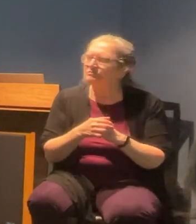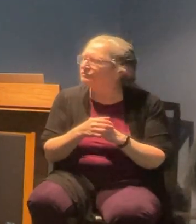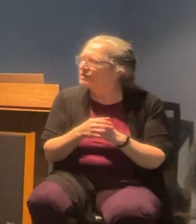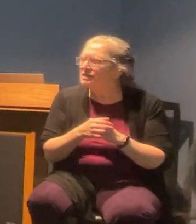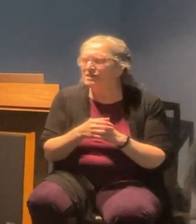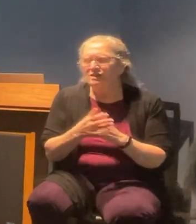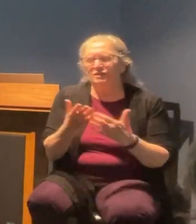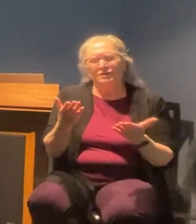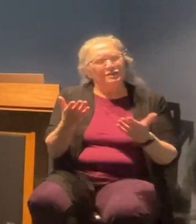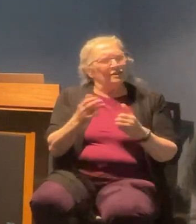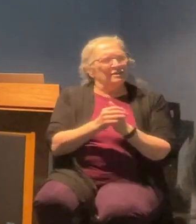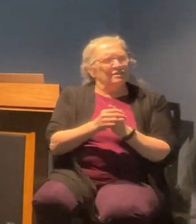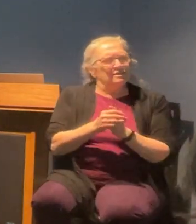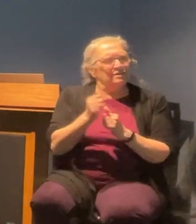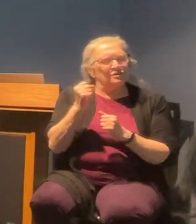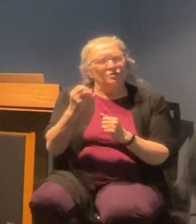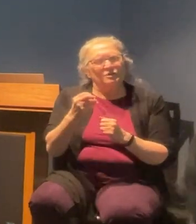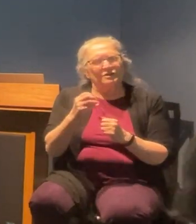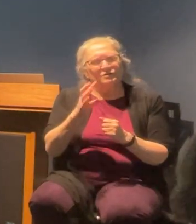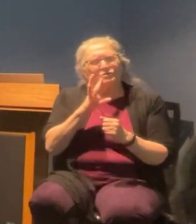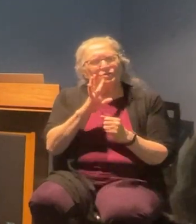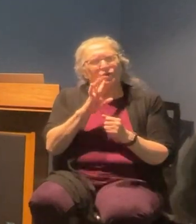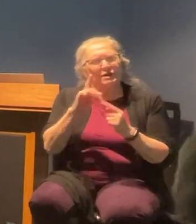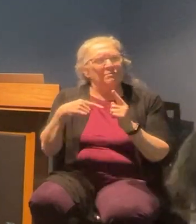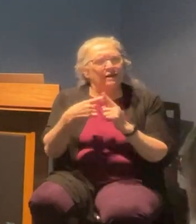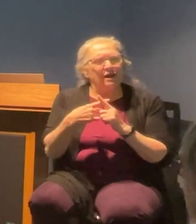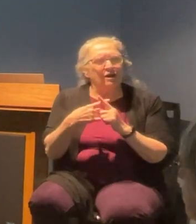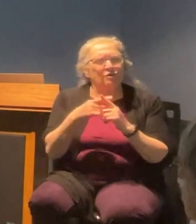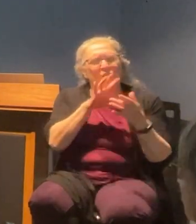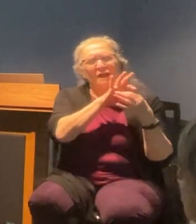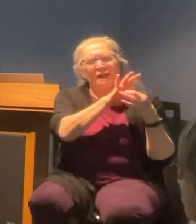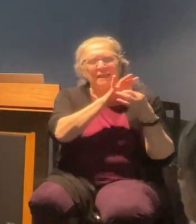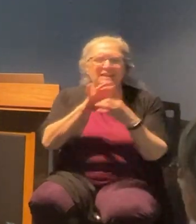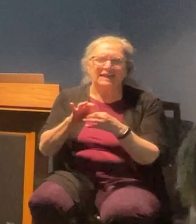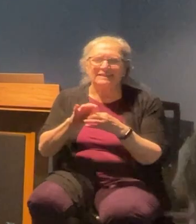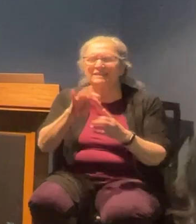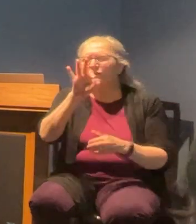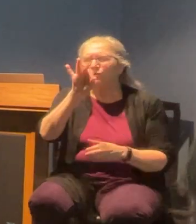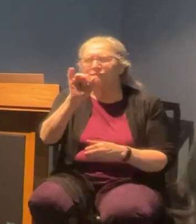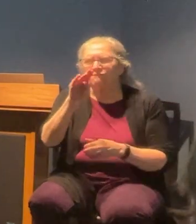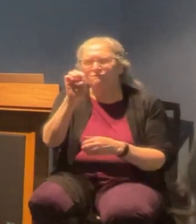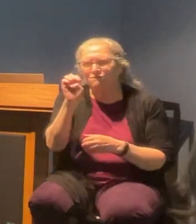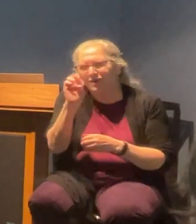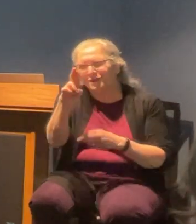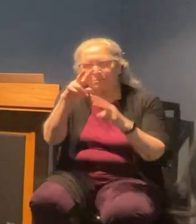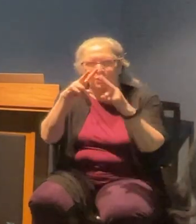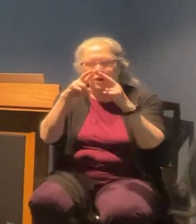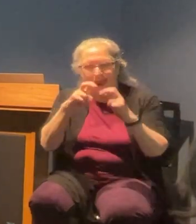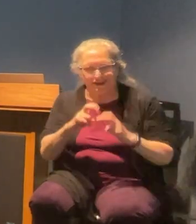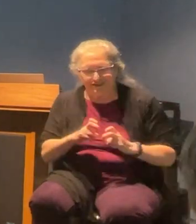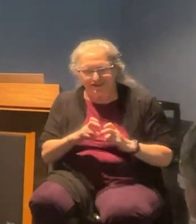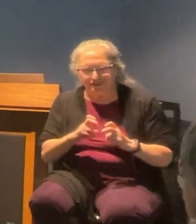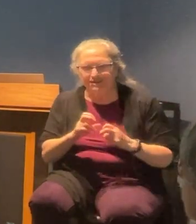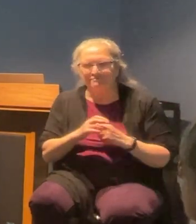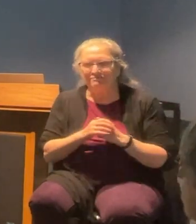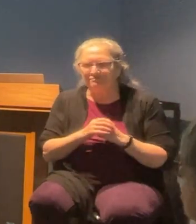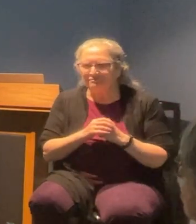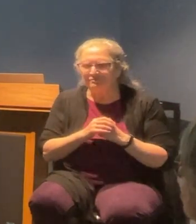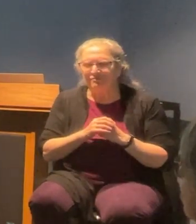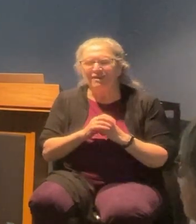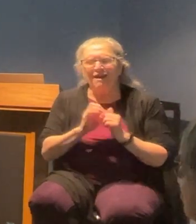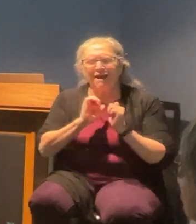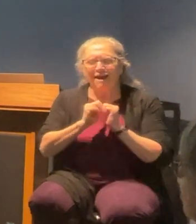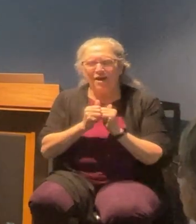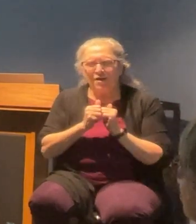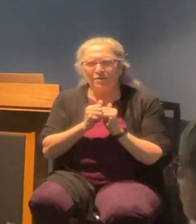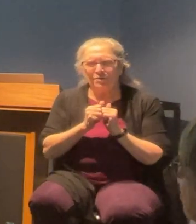talk about, kind of connect the fiber analysis and how you were able